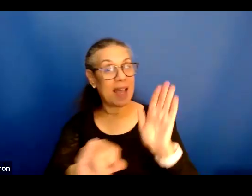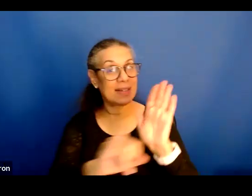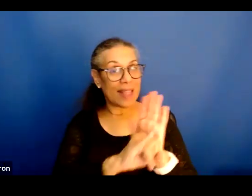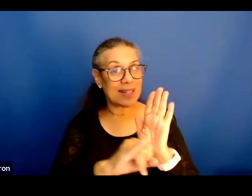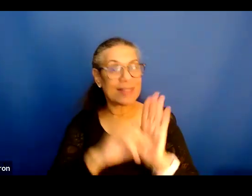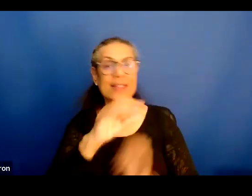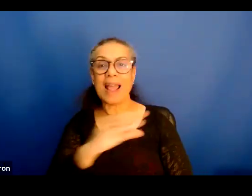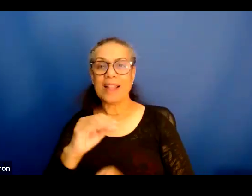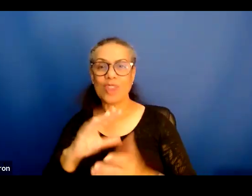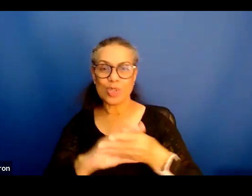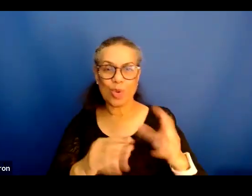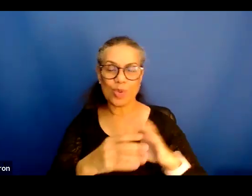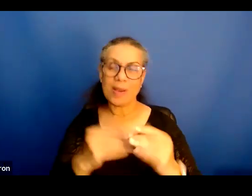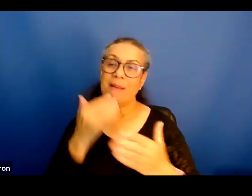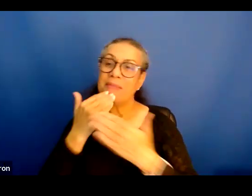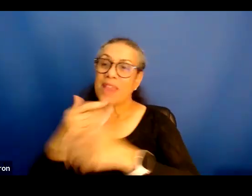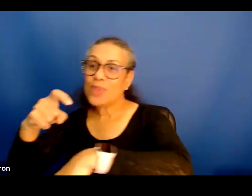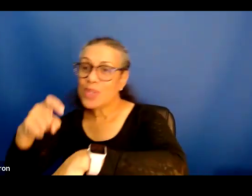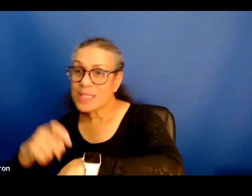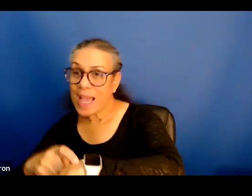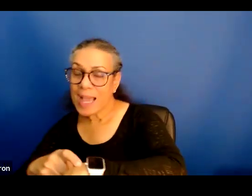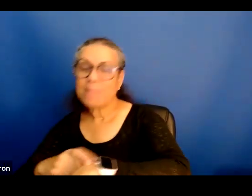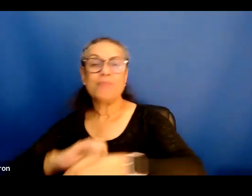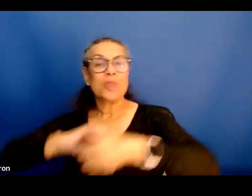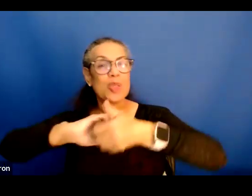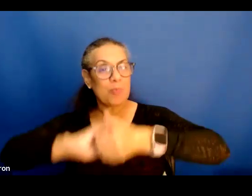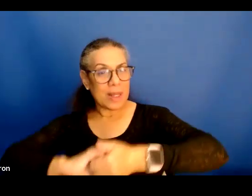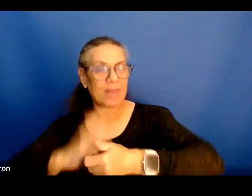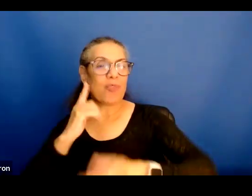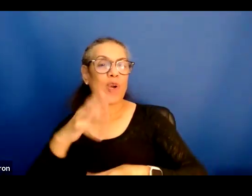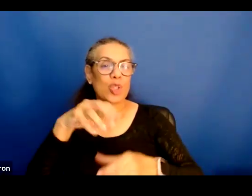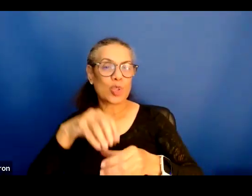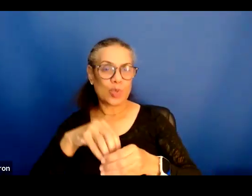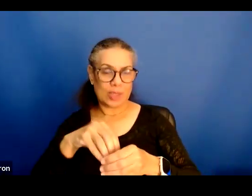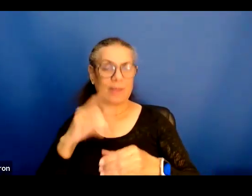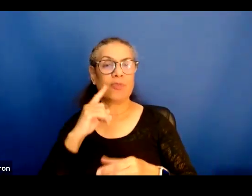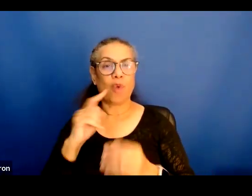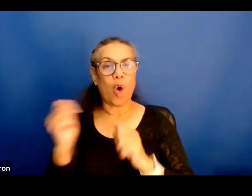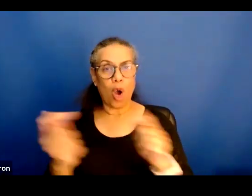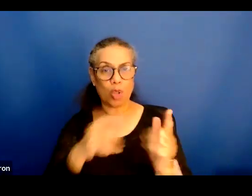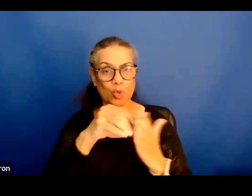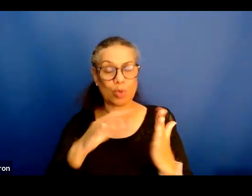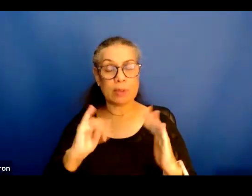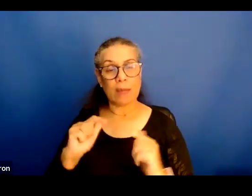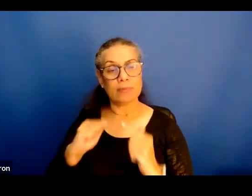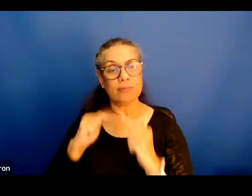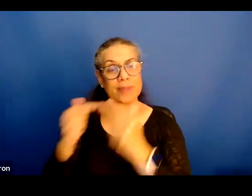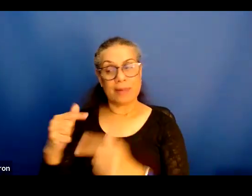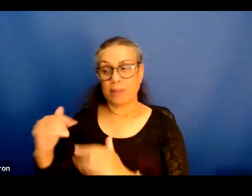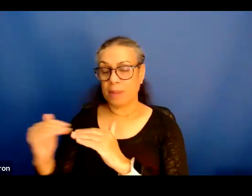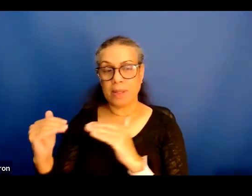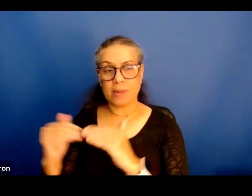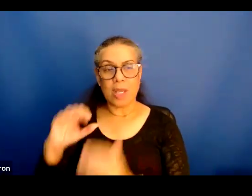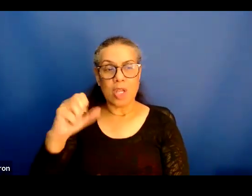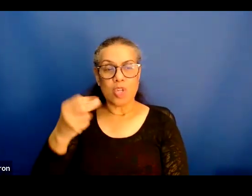Thank you for your time, your partnership, and your commitment to inclusive learning for all students. I will now turn it over to my colleague,